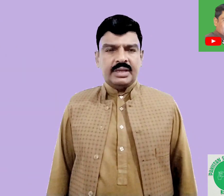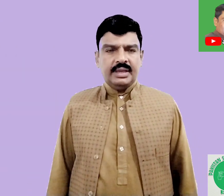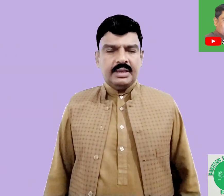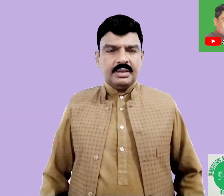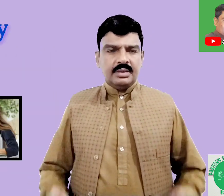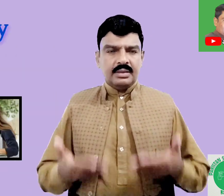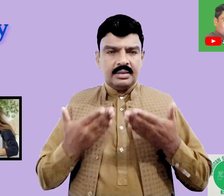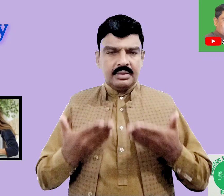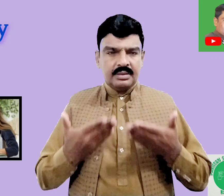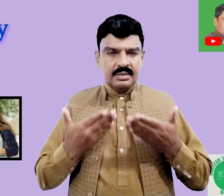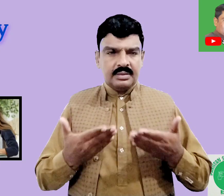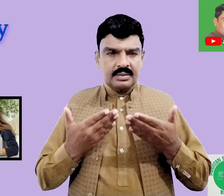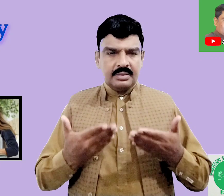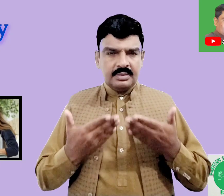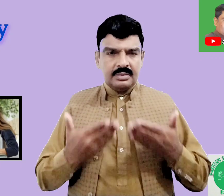study,